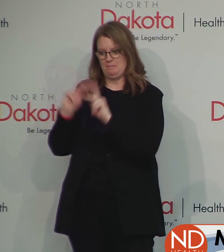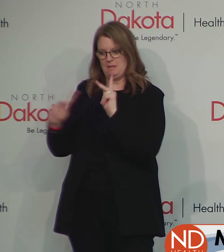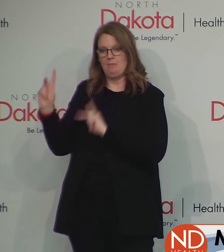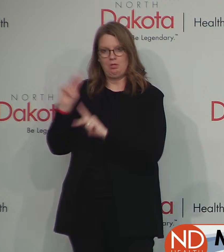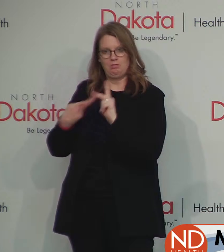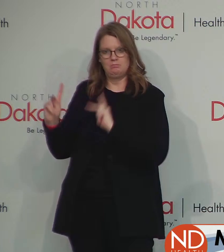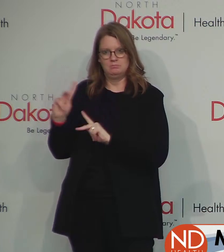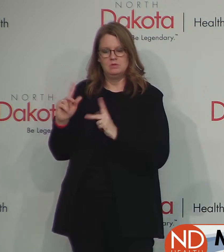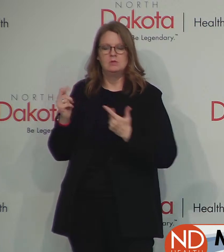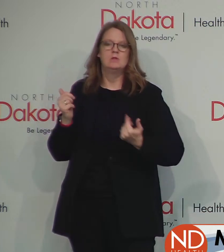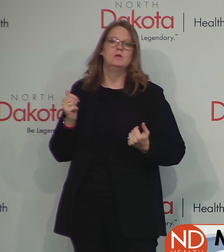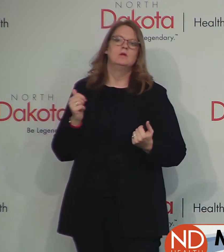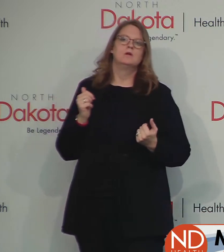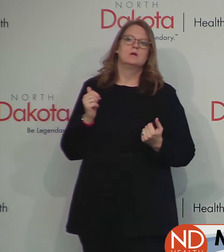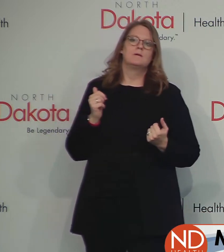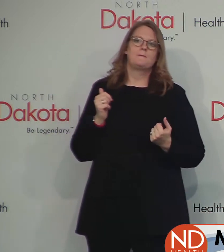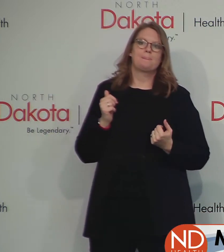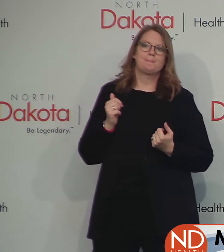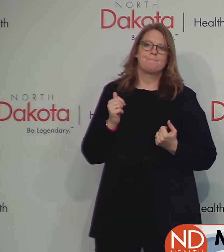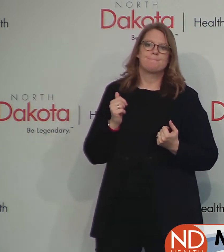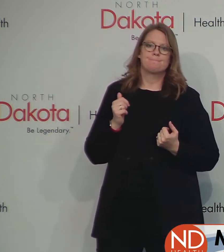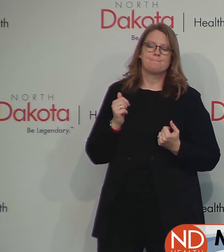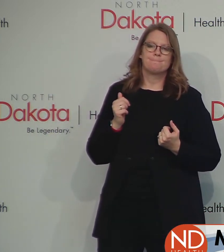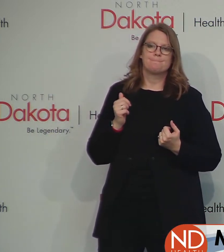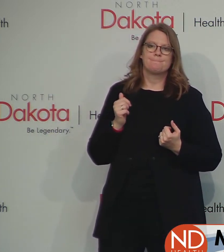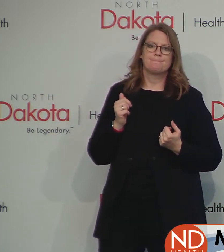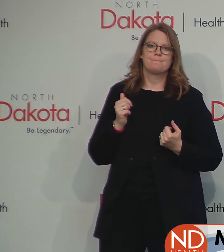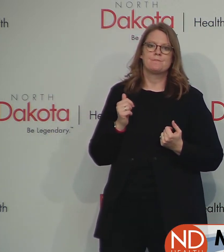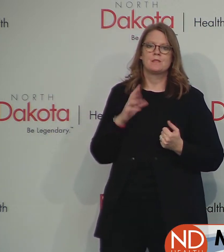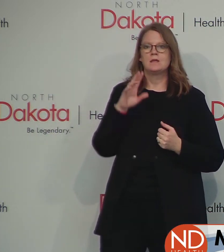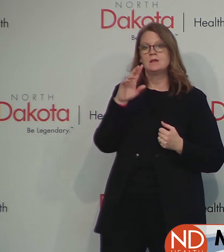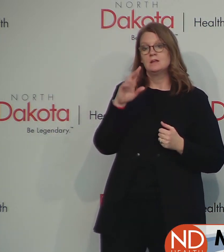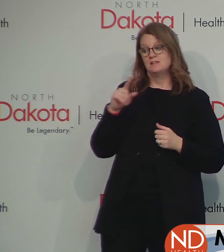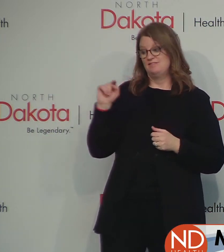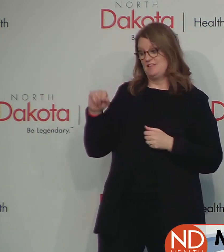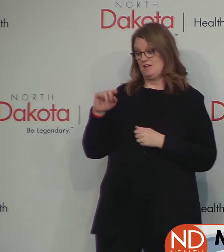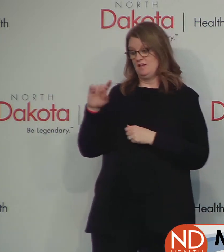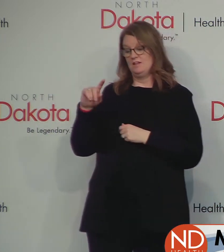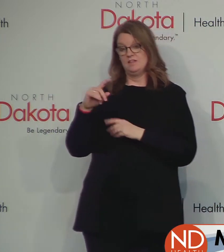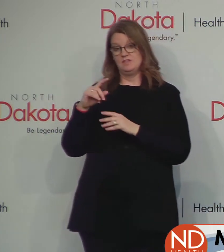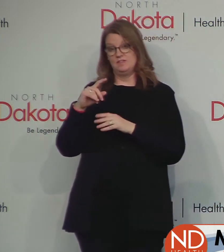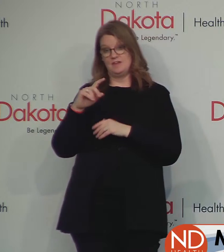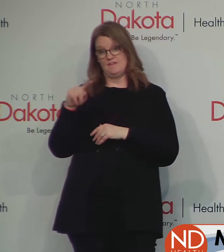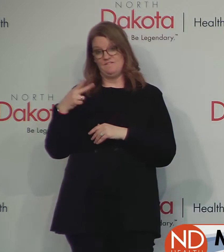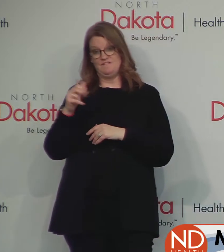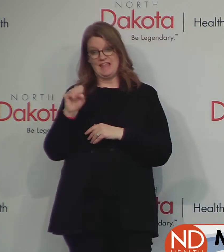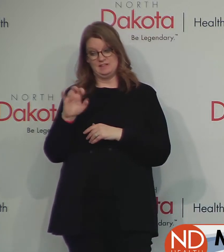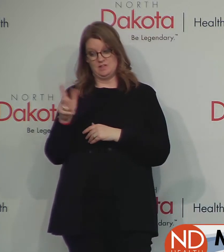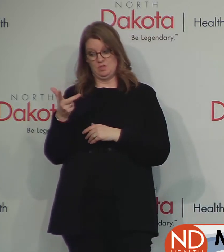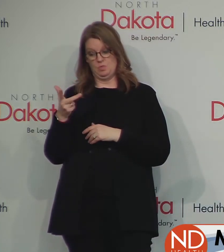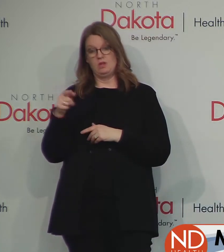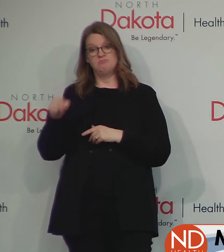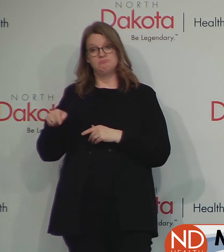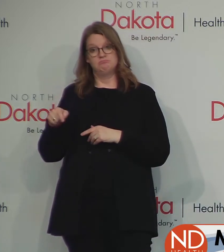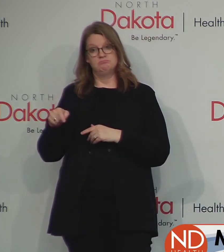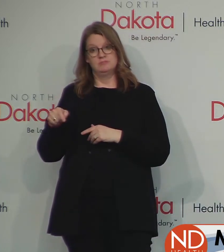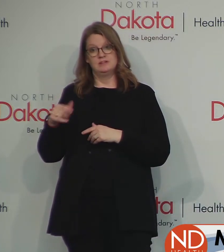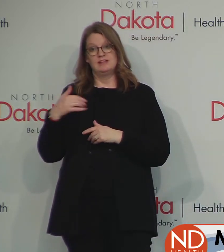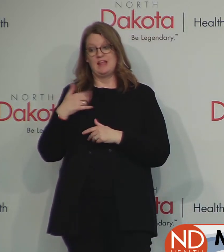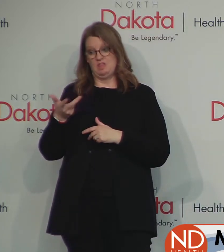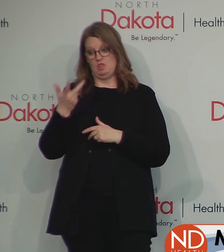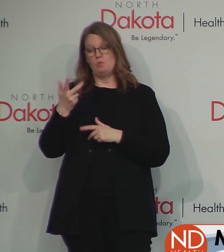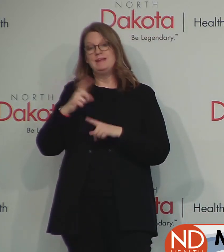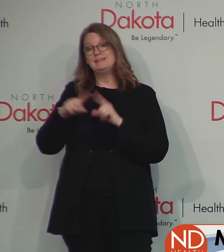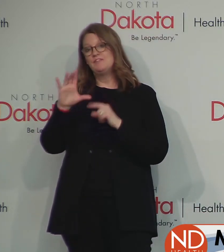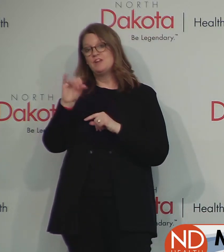different provider sites. The phase 3 clinical trials for the Johnson & Johnson vaccine were done across 3 continents